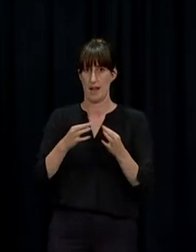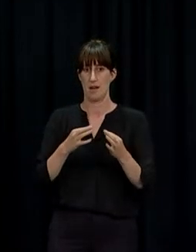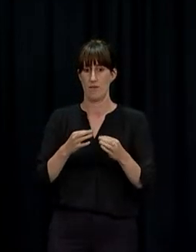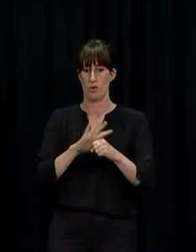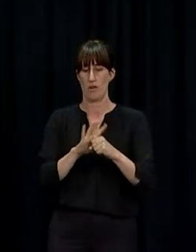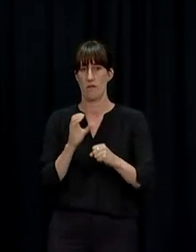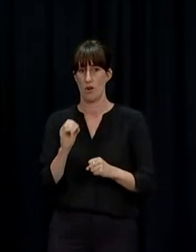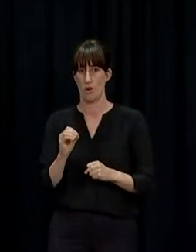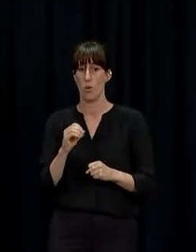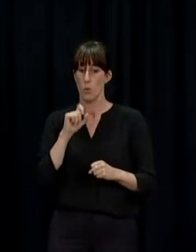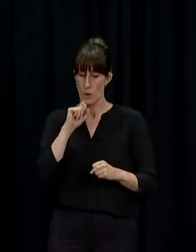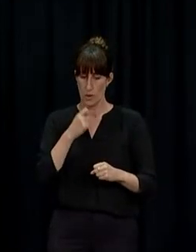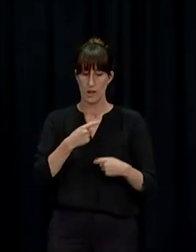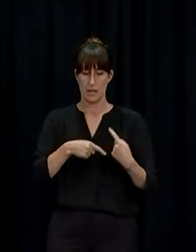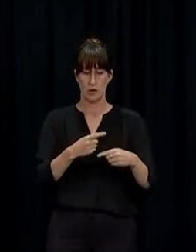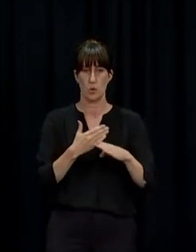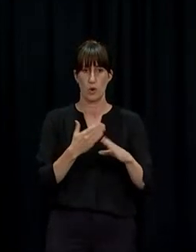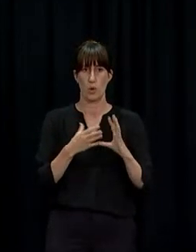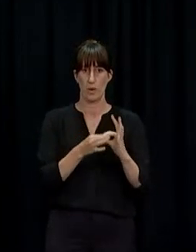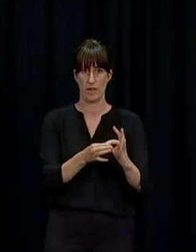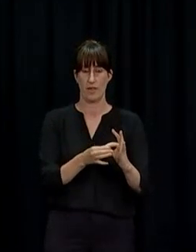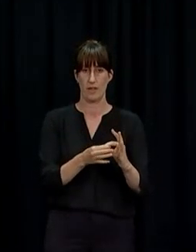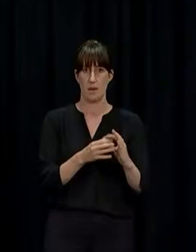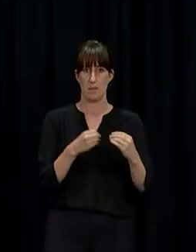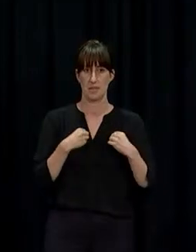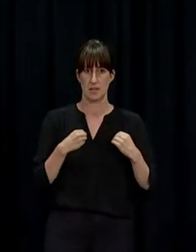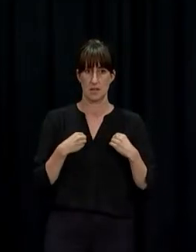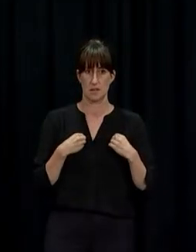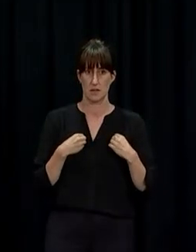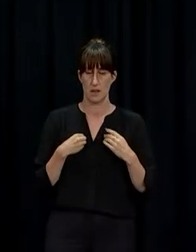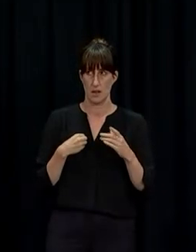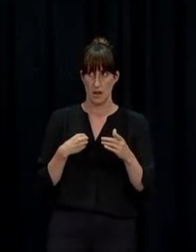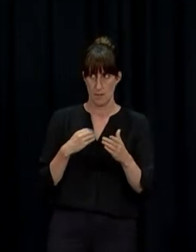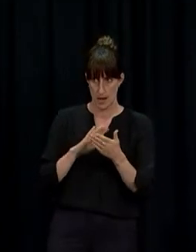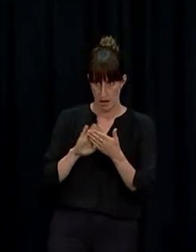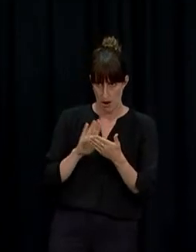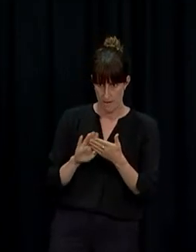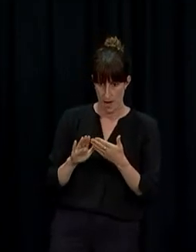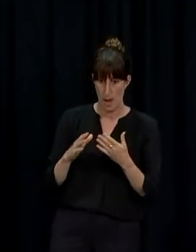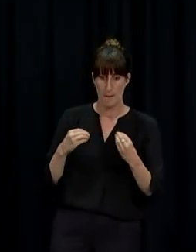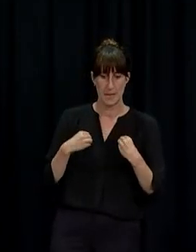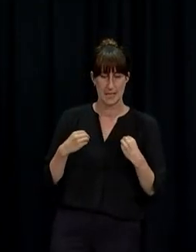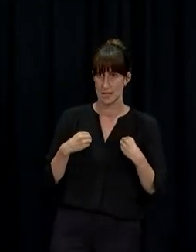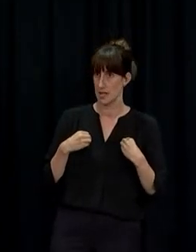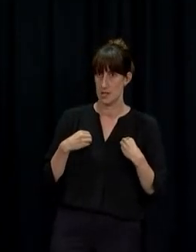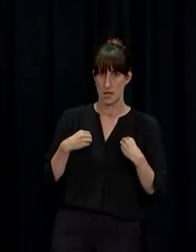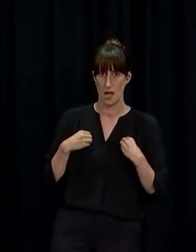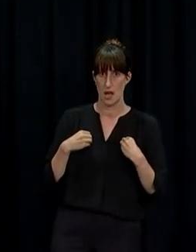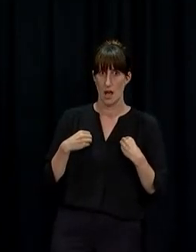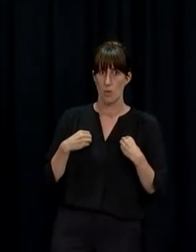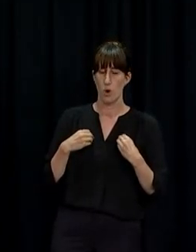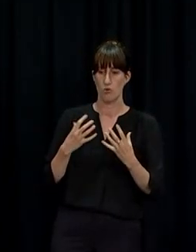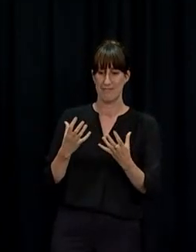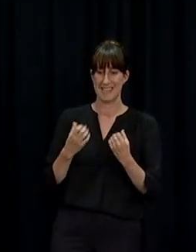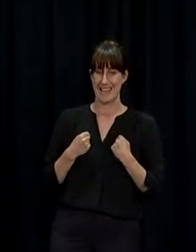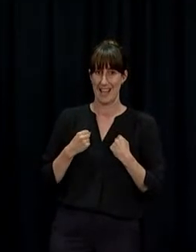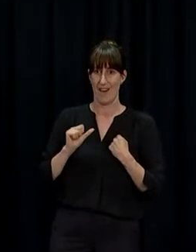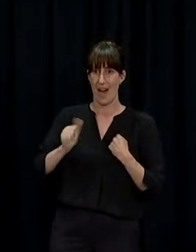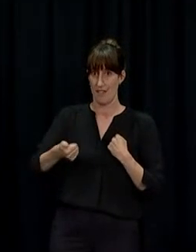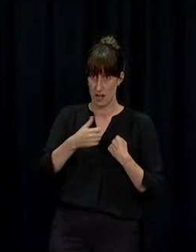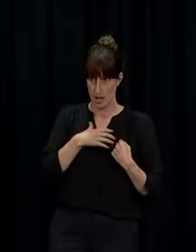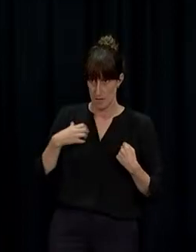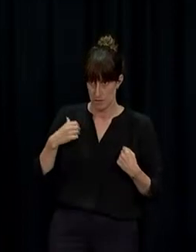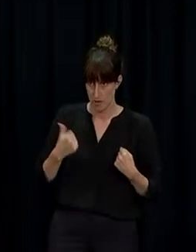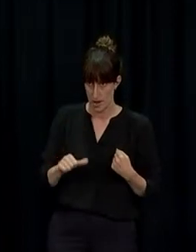will continue to work with businesses on that. Outside of your plan, no one's getting anything until you've got yours. Rapid antigen tests are already widely